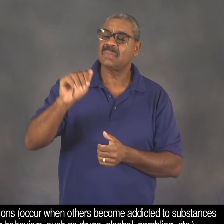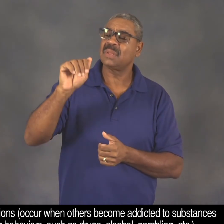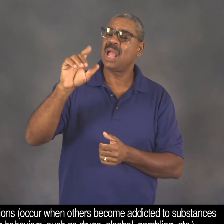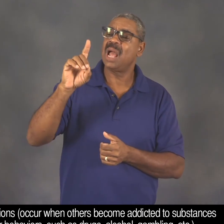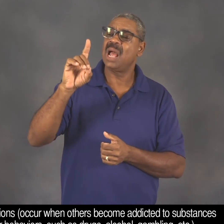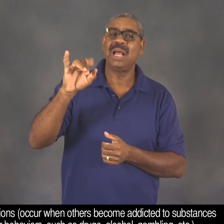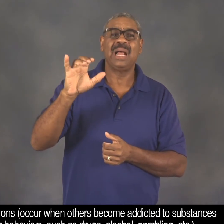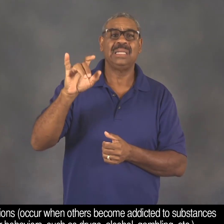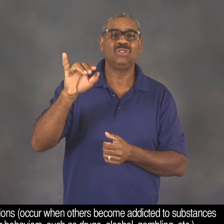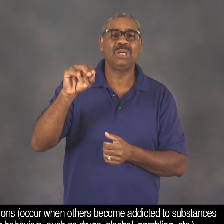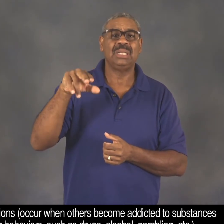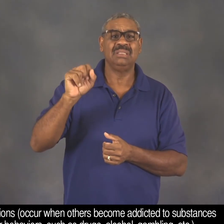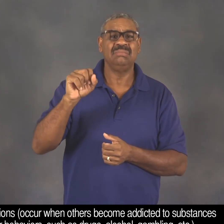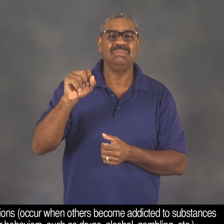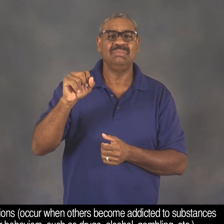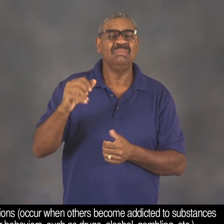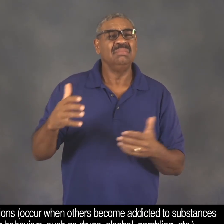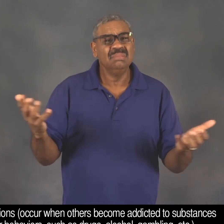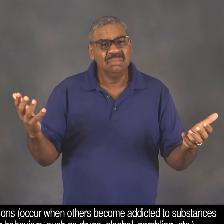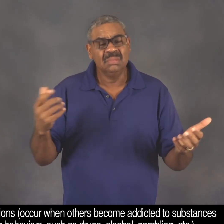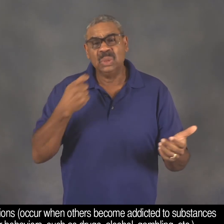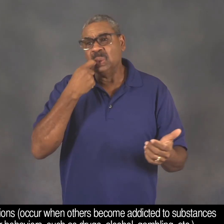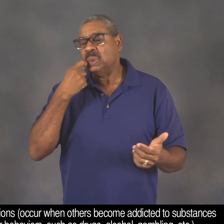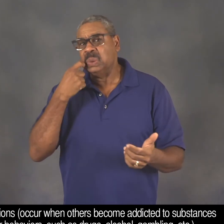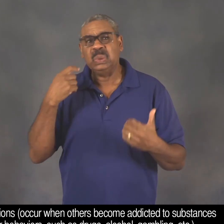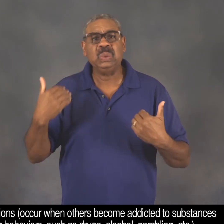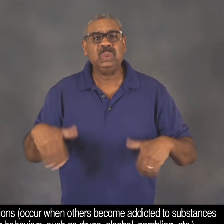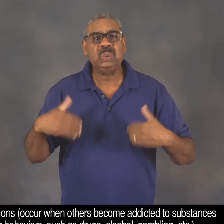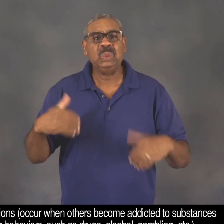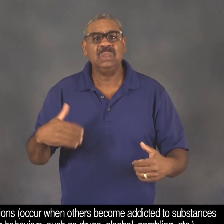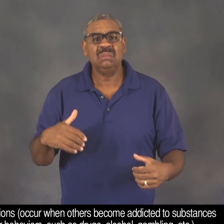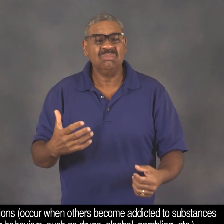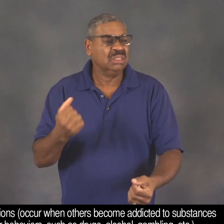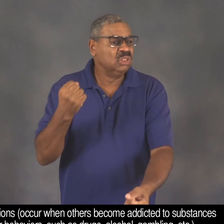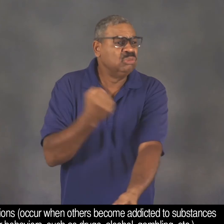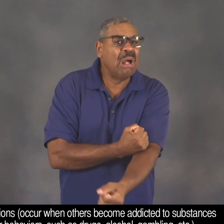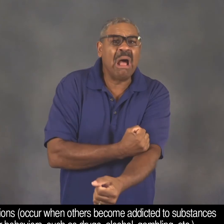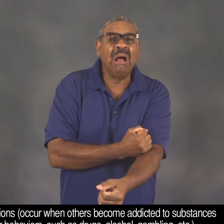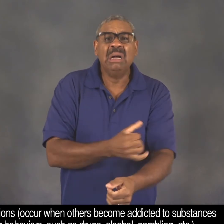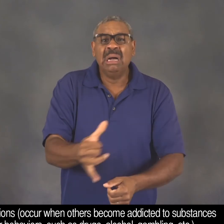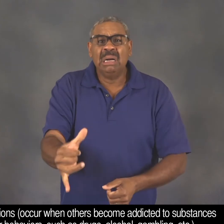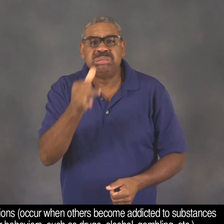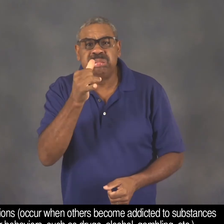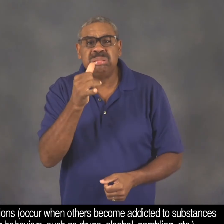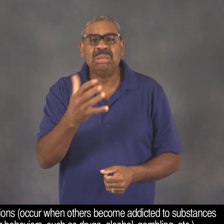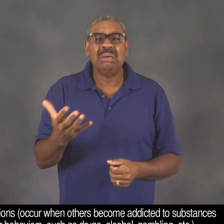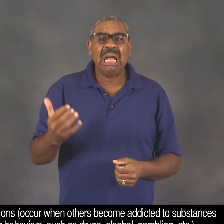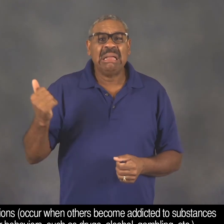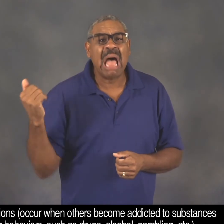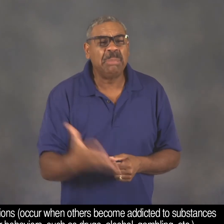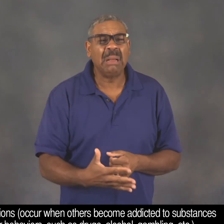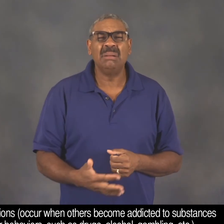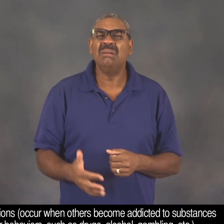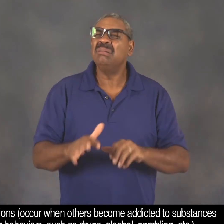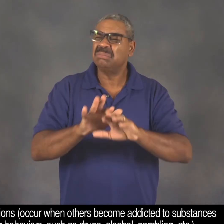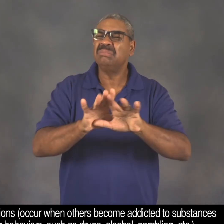Addictions occur when others become addicted to substances or behaviors such as drugs, alcohol,